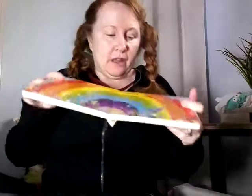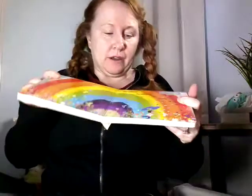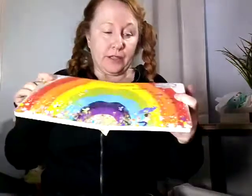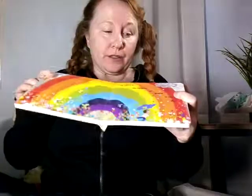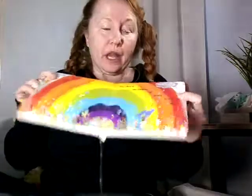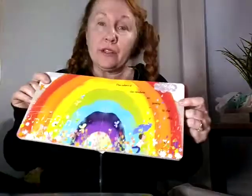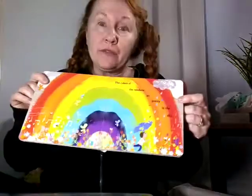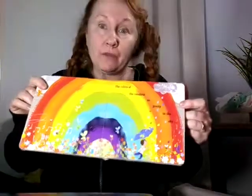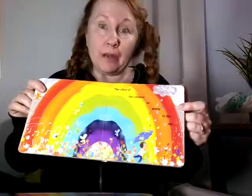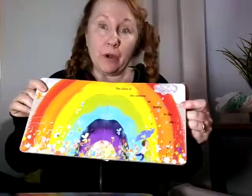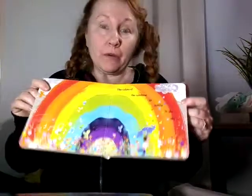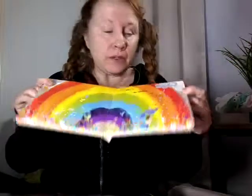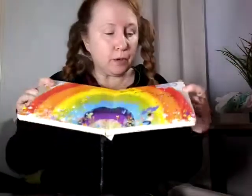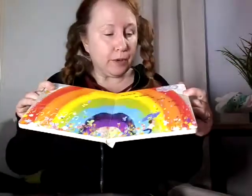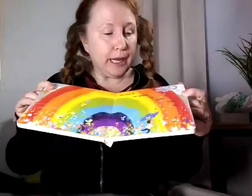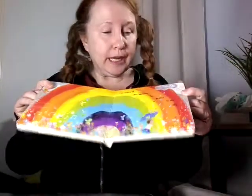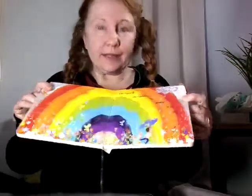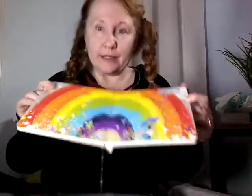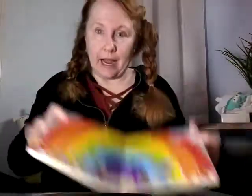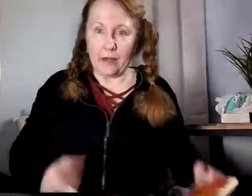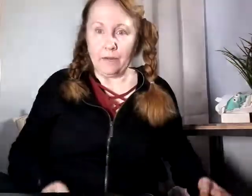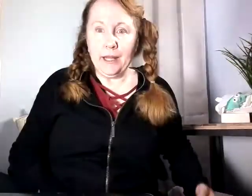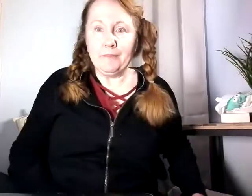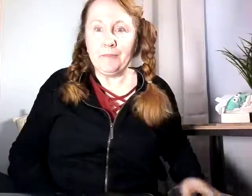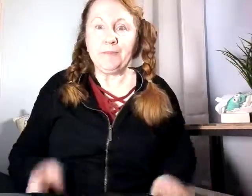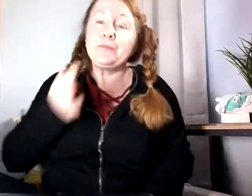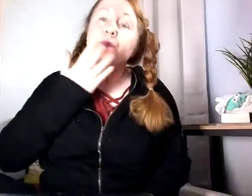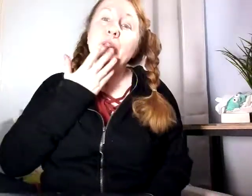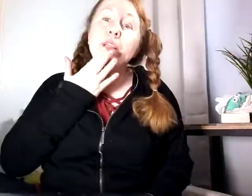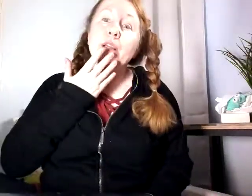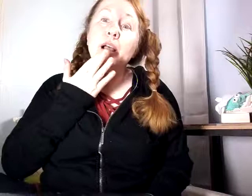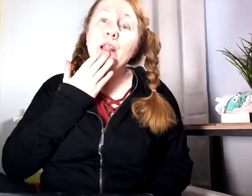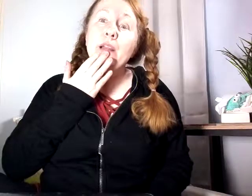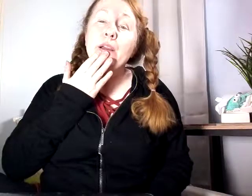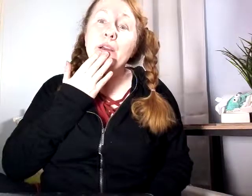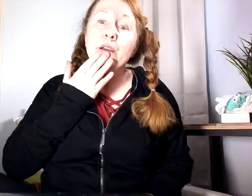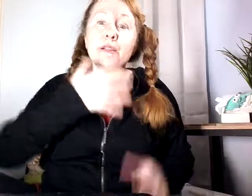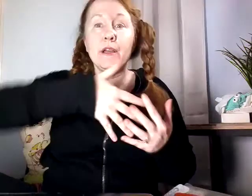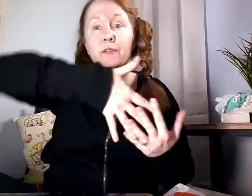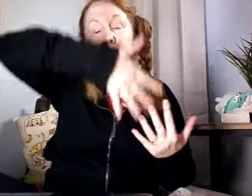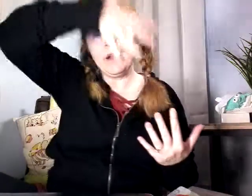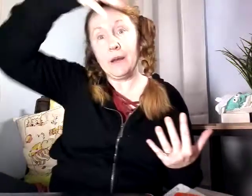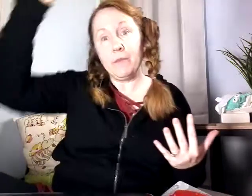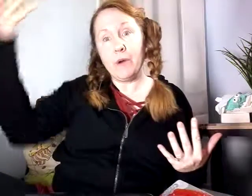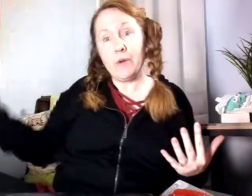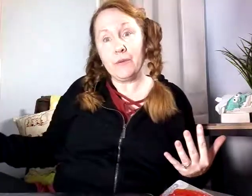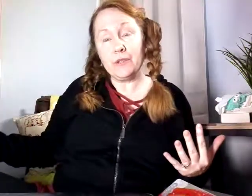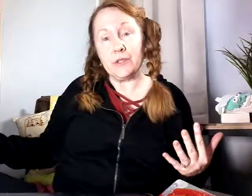Okay, so the colors of the rainbow, so pretty in the sky. Ready? The colors of the rainbow,